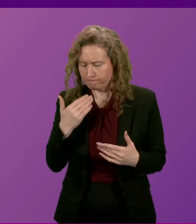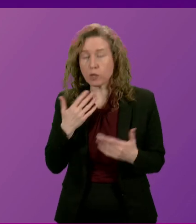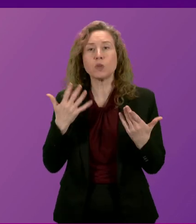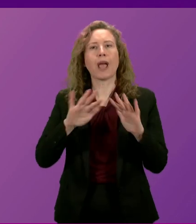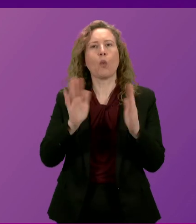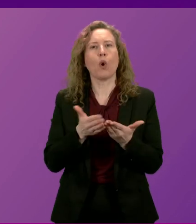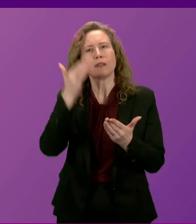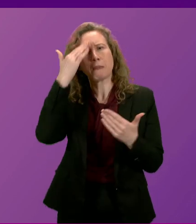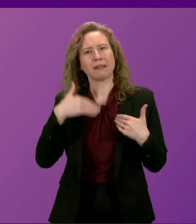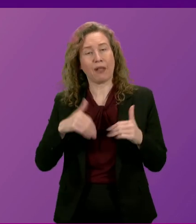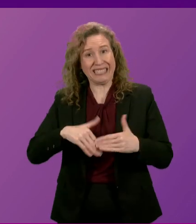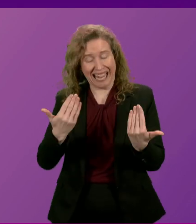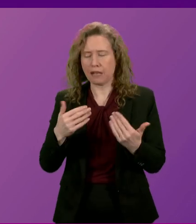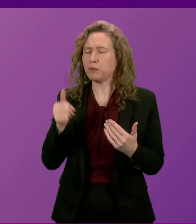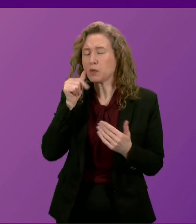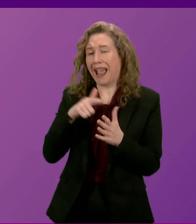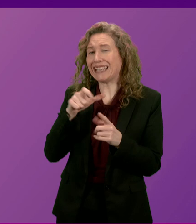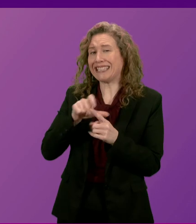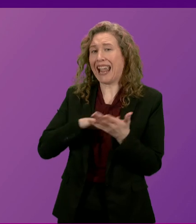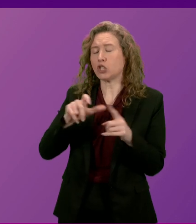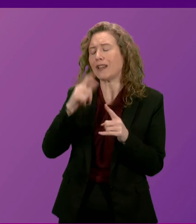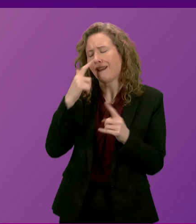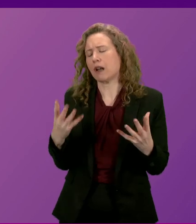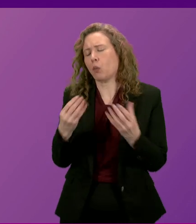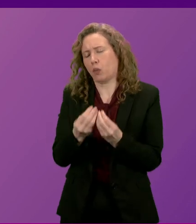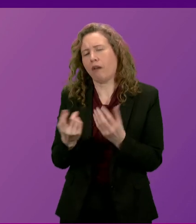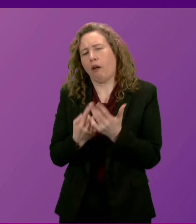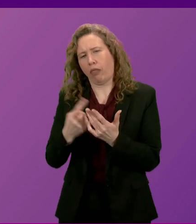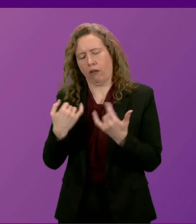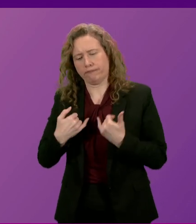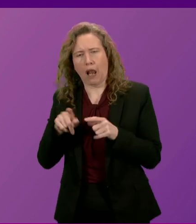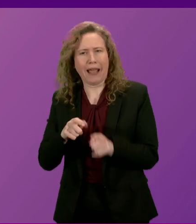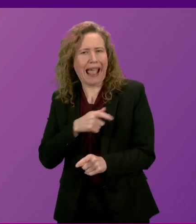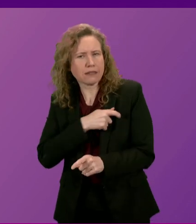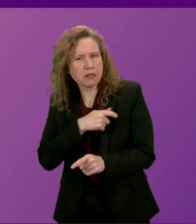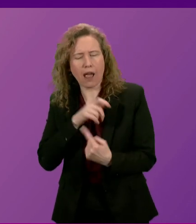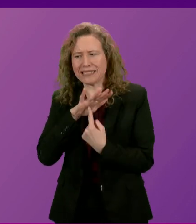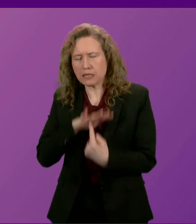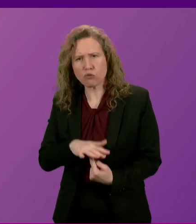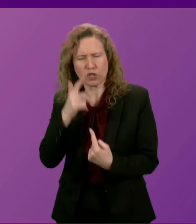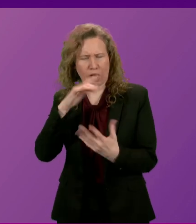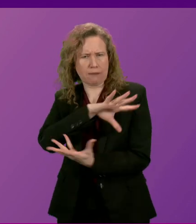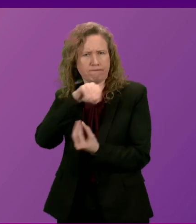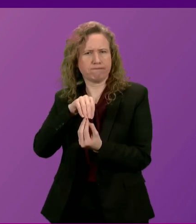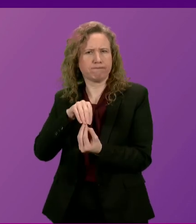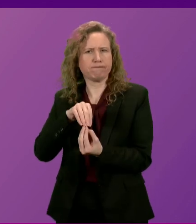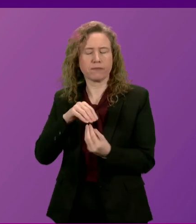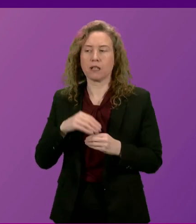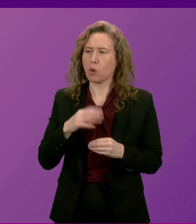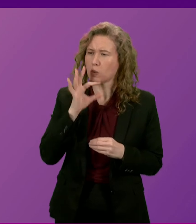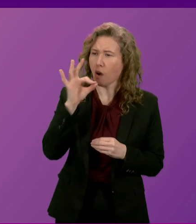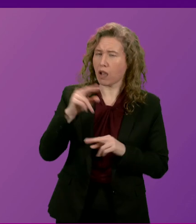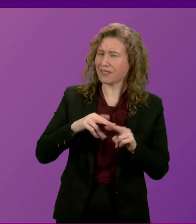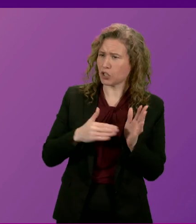know ADHD can often present alongside other conditions, including anxiety and depression. So can I ask the First